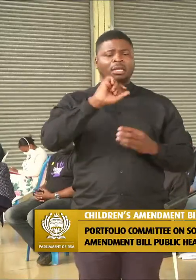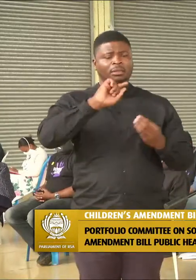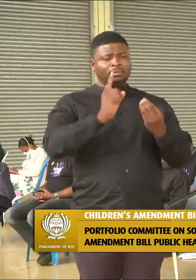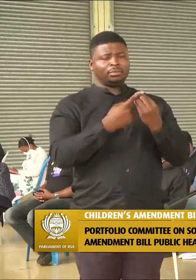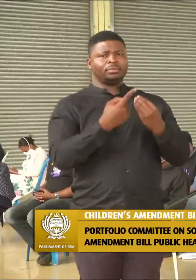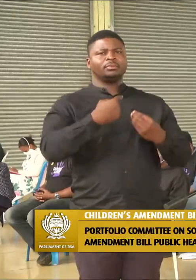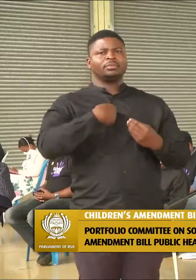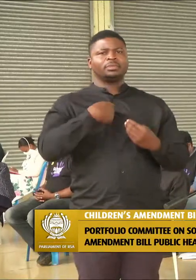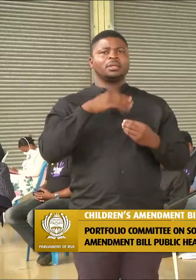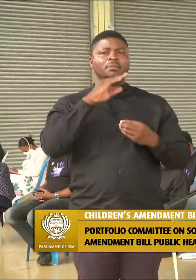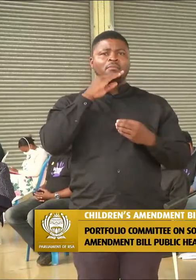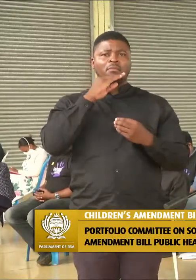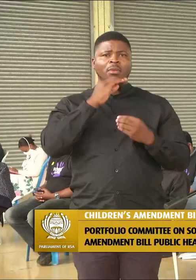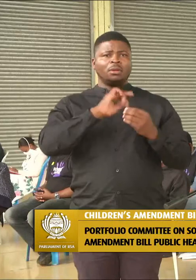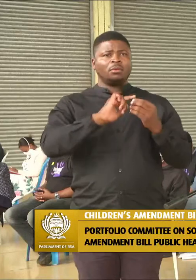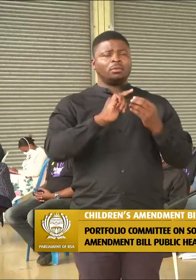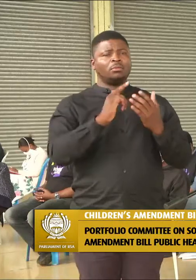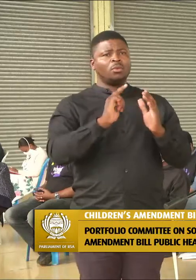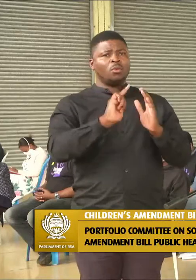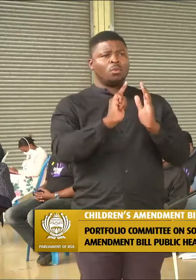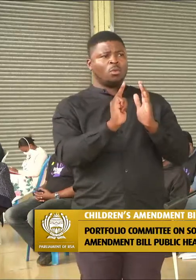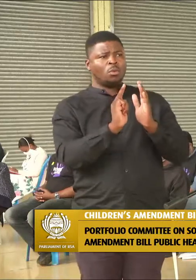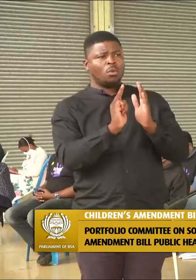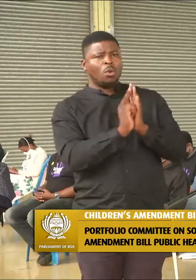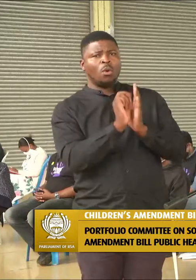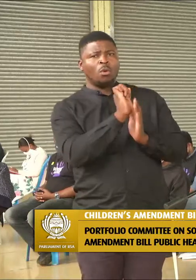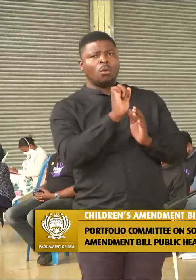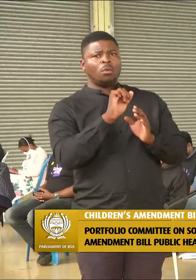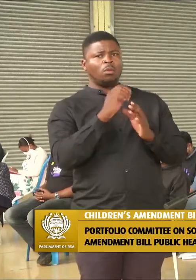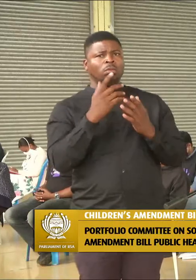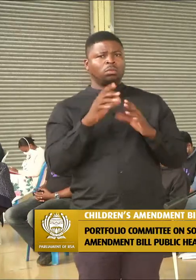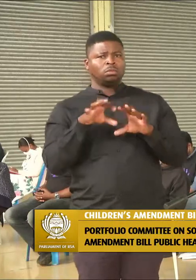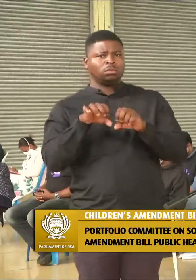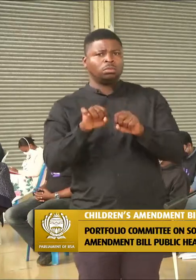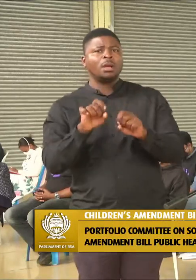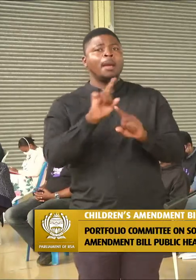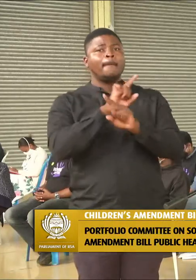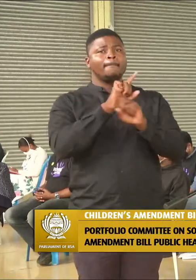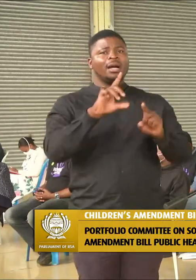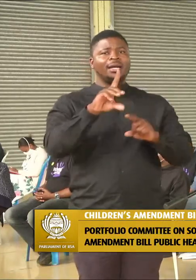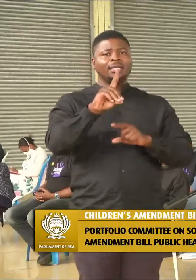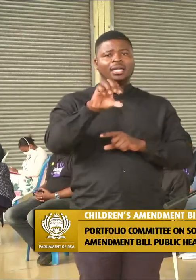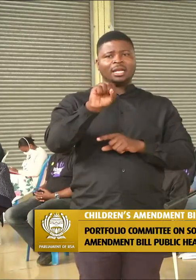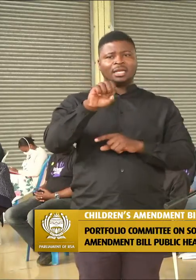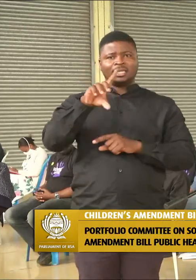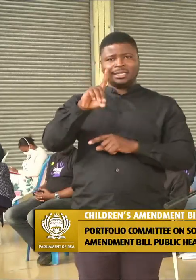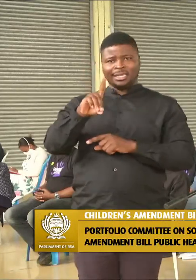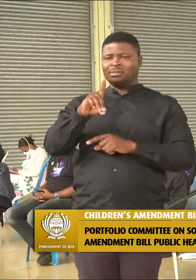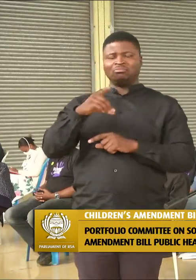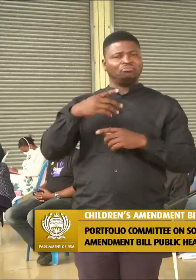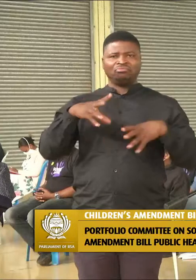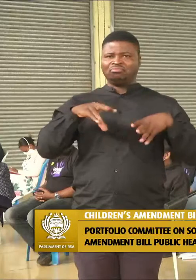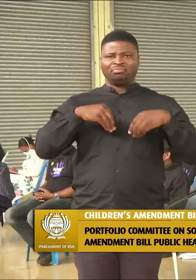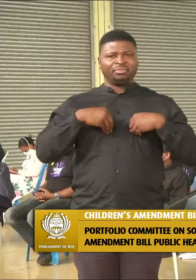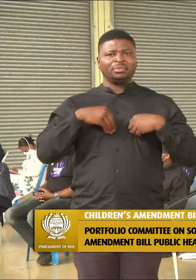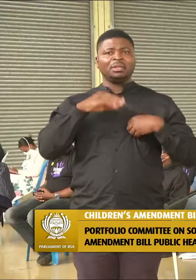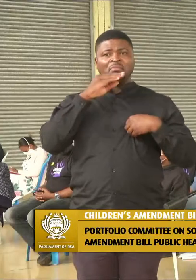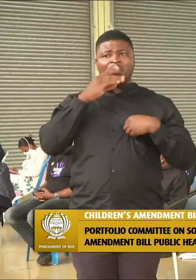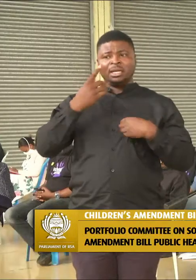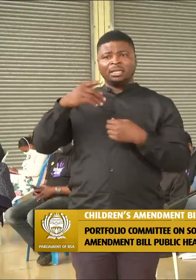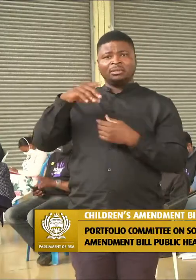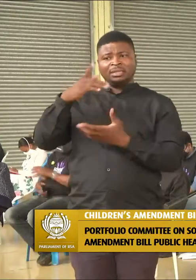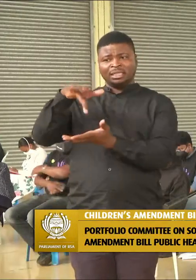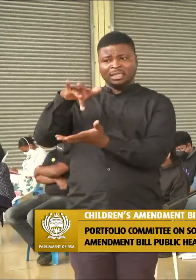ngizithathela umthetho. Ngoba ngokaka DSD abavuma ukuthi abantwana abane disability sibathathe kuma